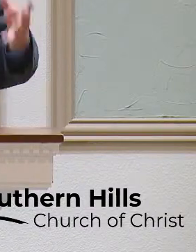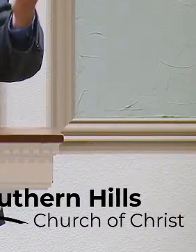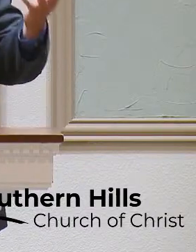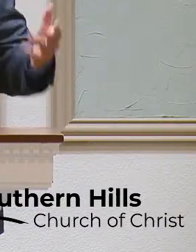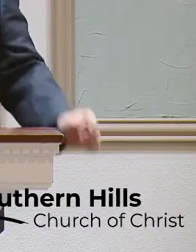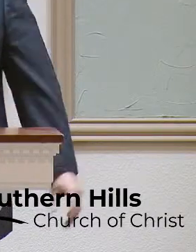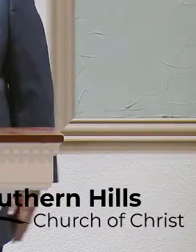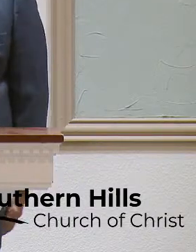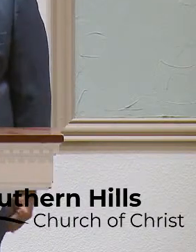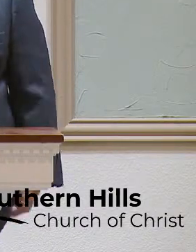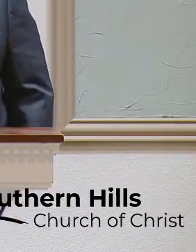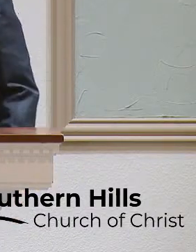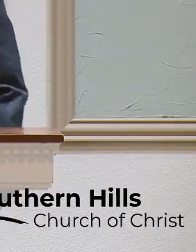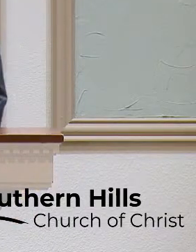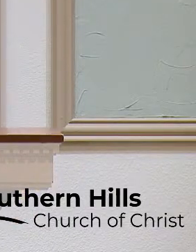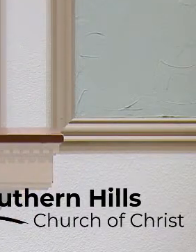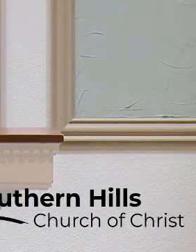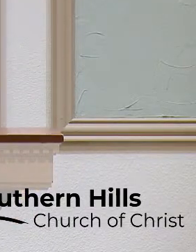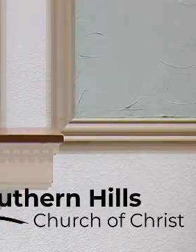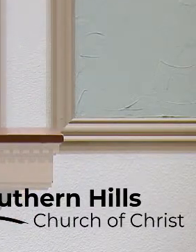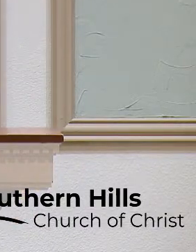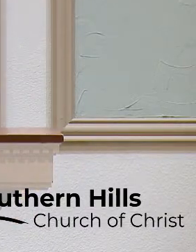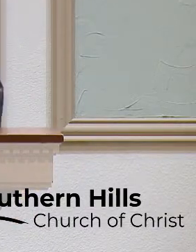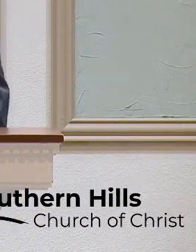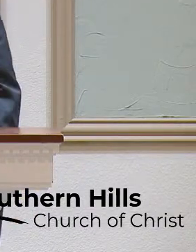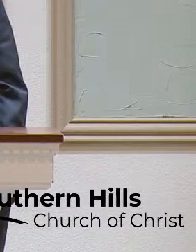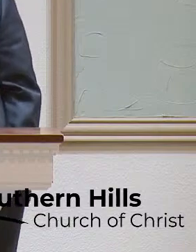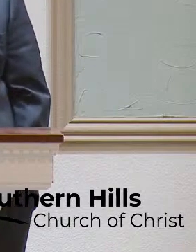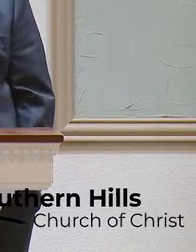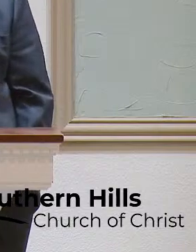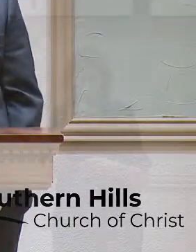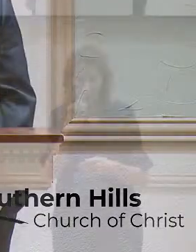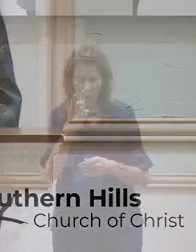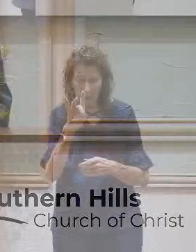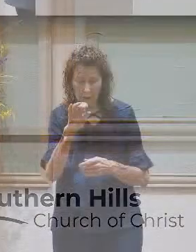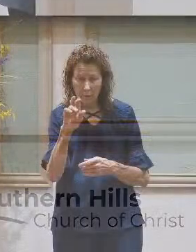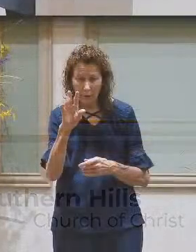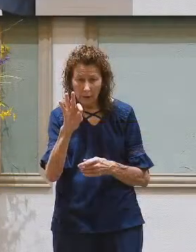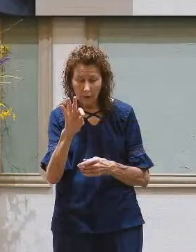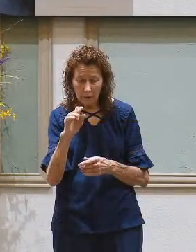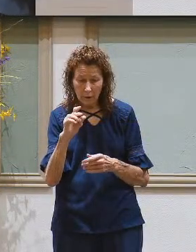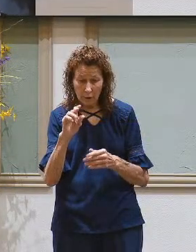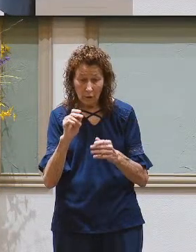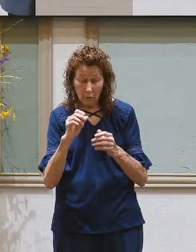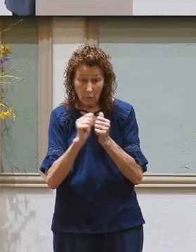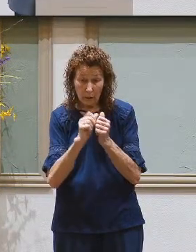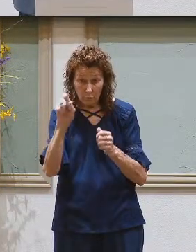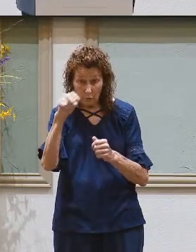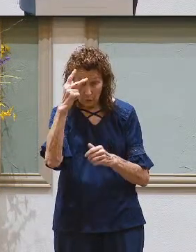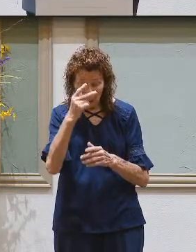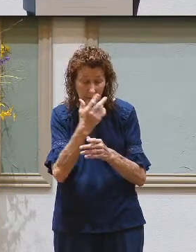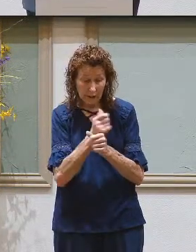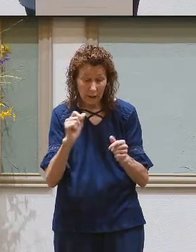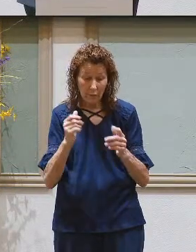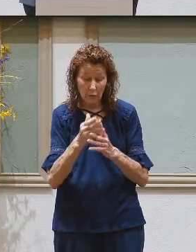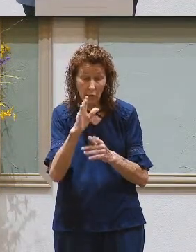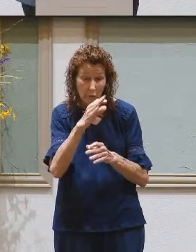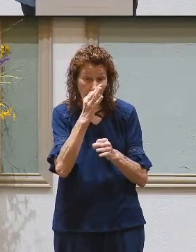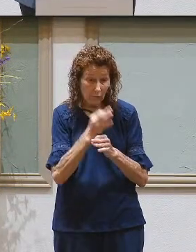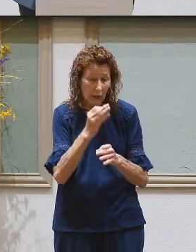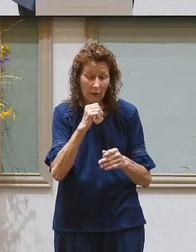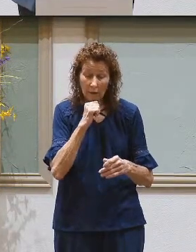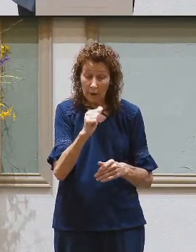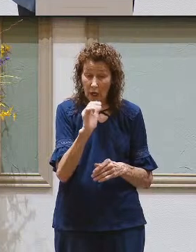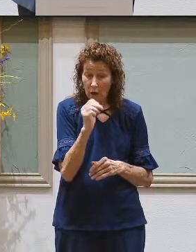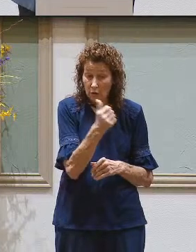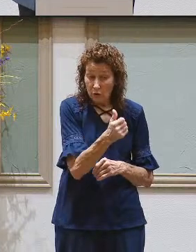And you read verses like Ephesians 2, 8 and 9 where Paul says to the church, for by grace you have been saved through faith and this is